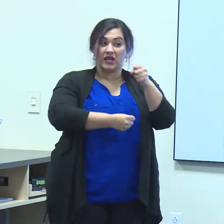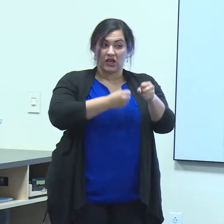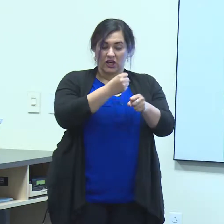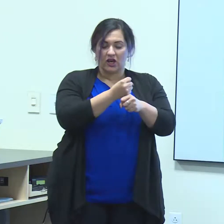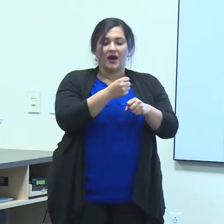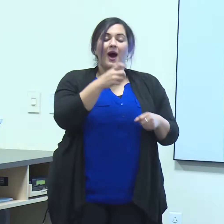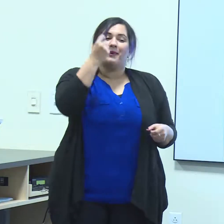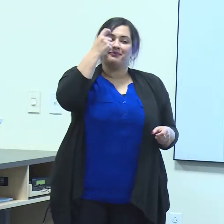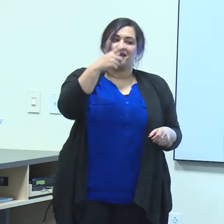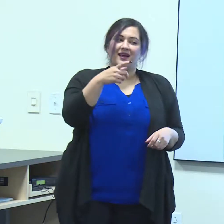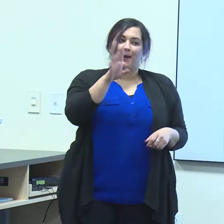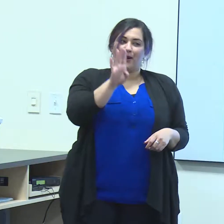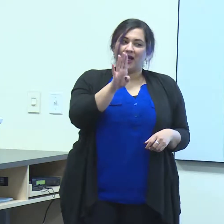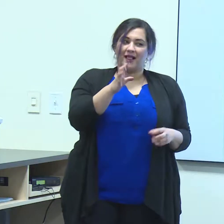year, well,